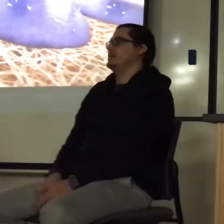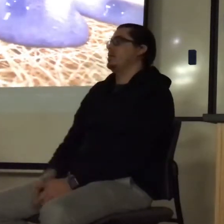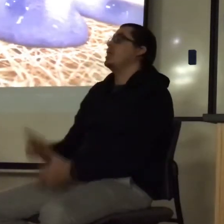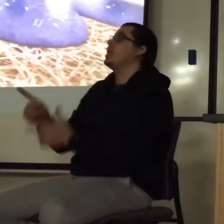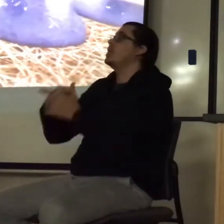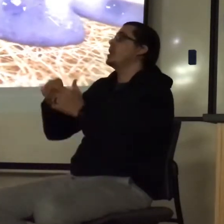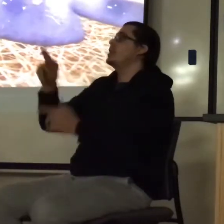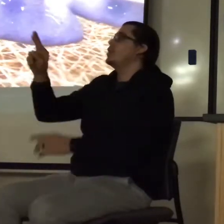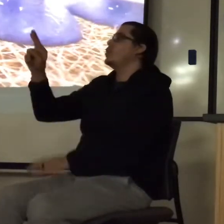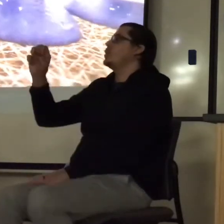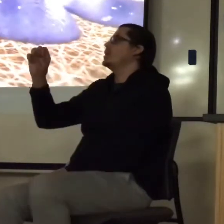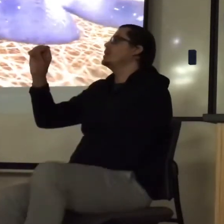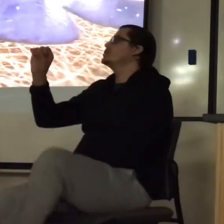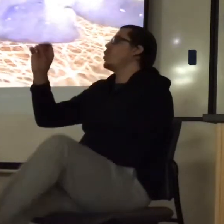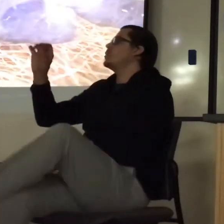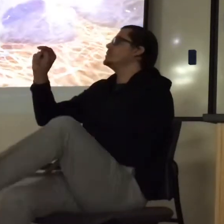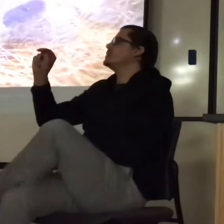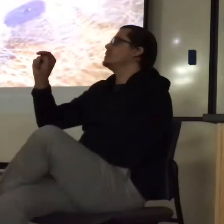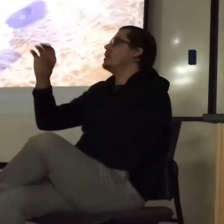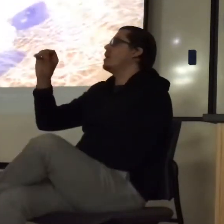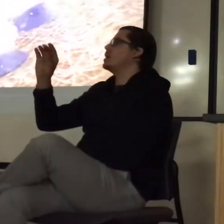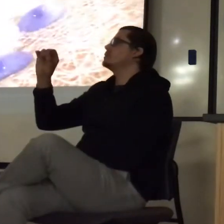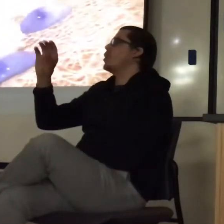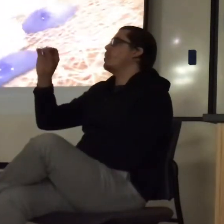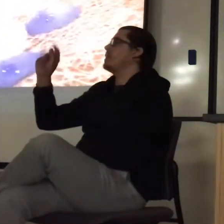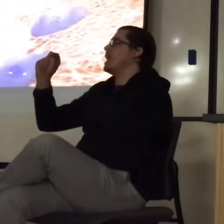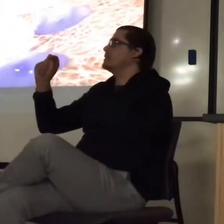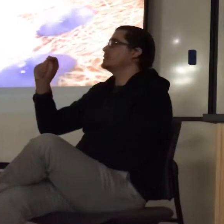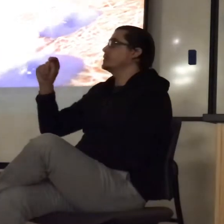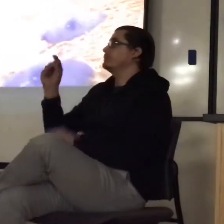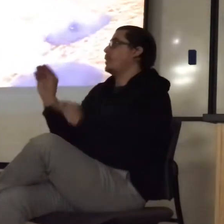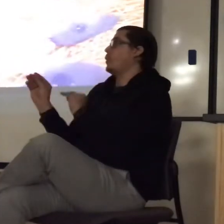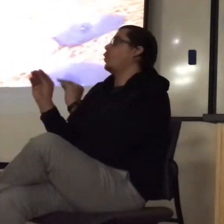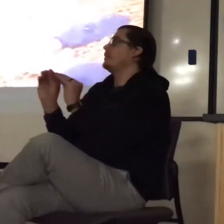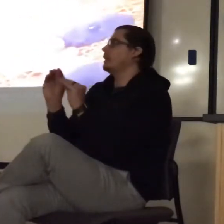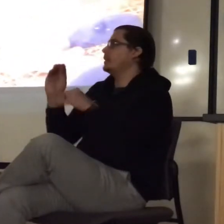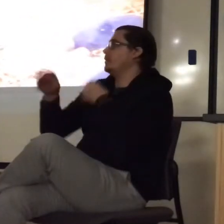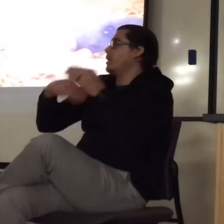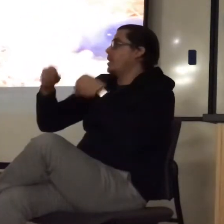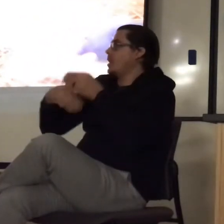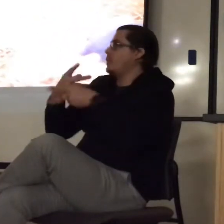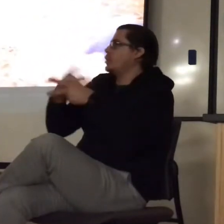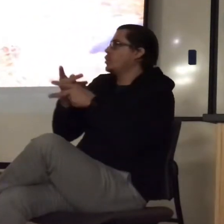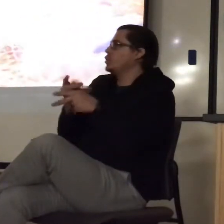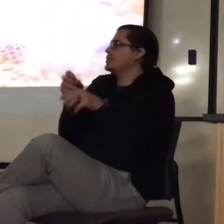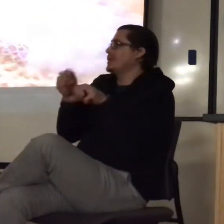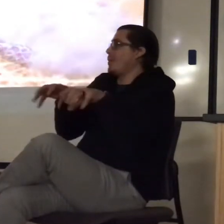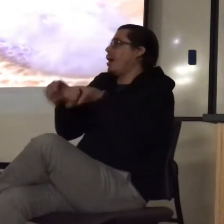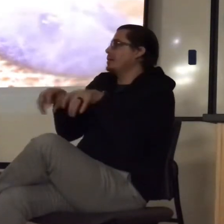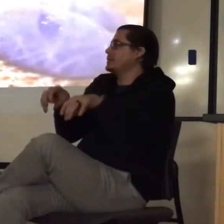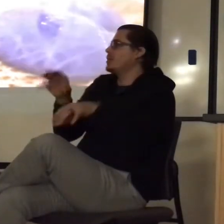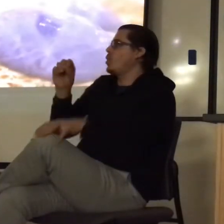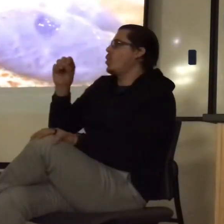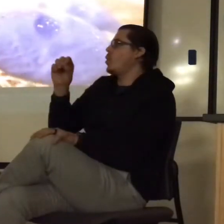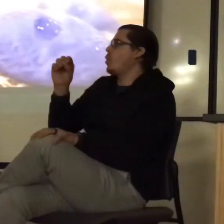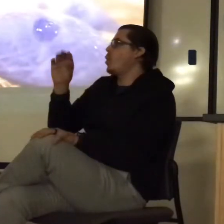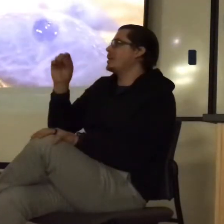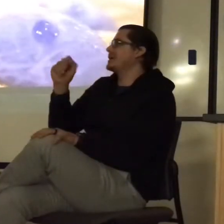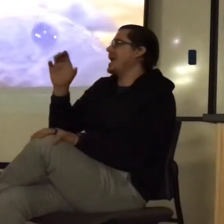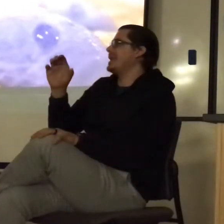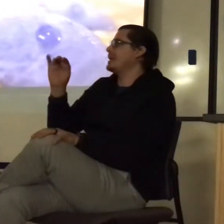Following resorption, osteoblasts move into the resorption space and start to produce and deposit organic matrix called